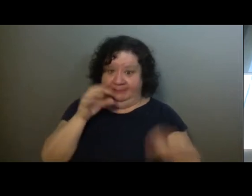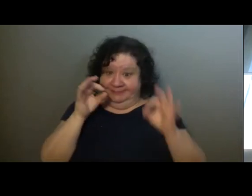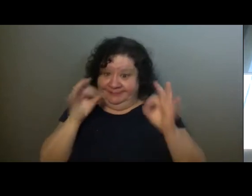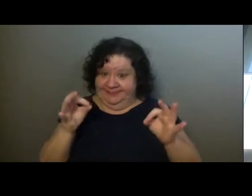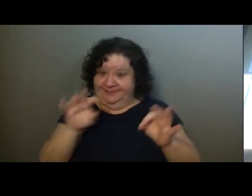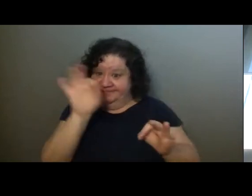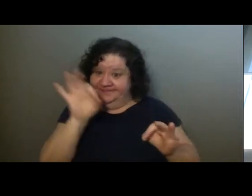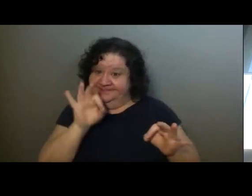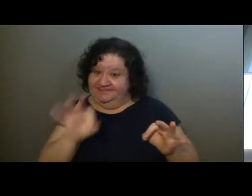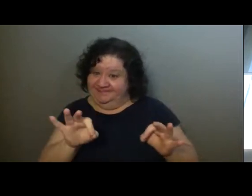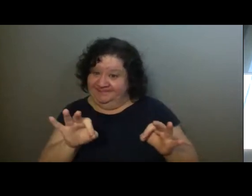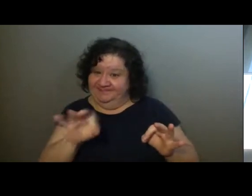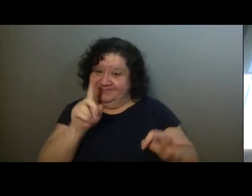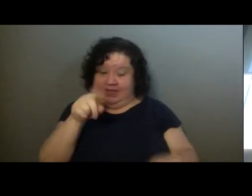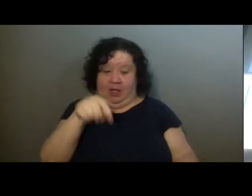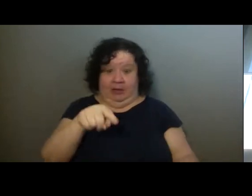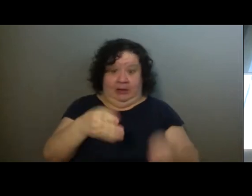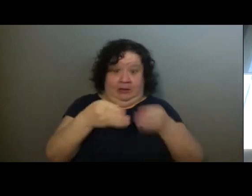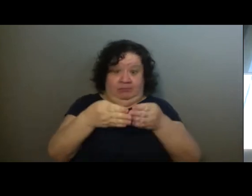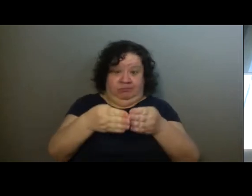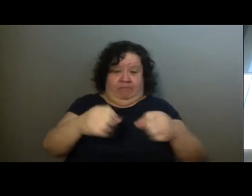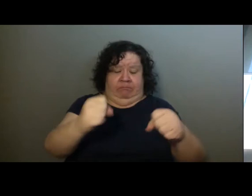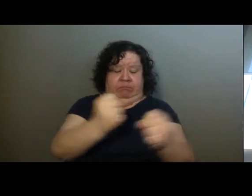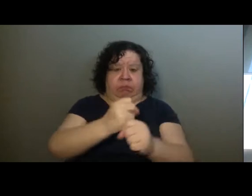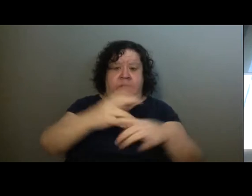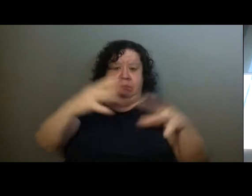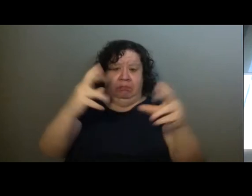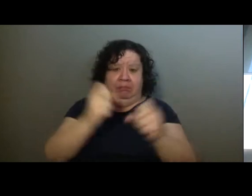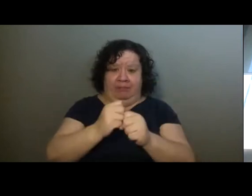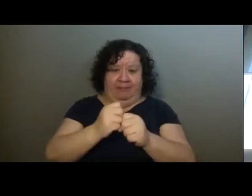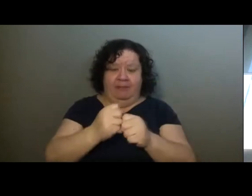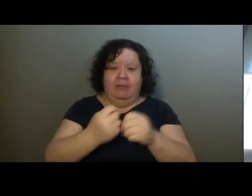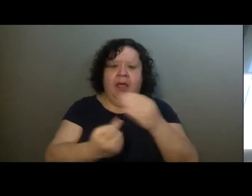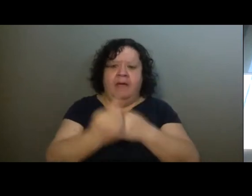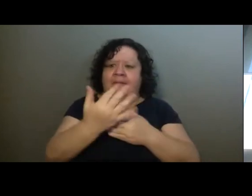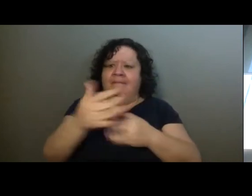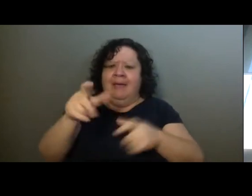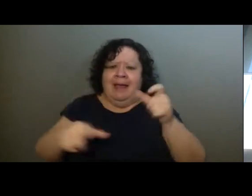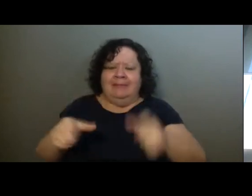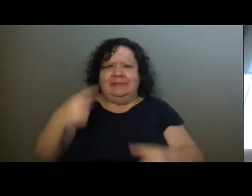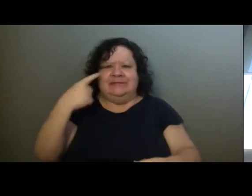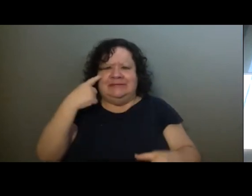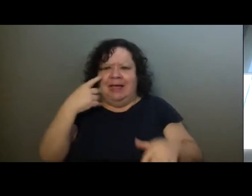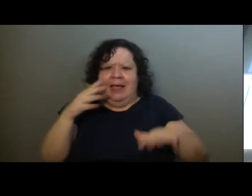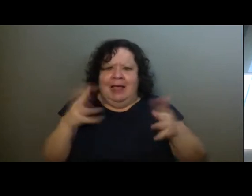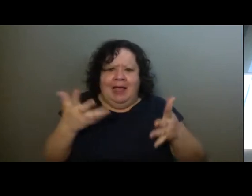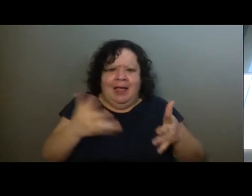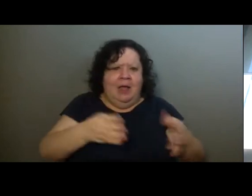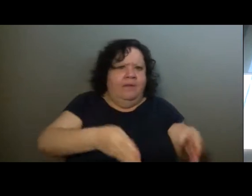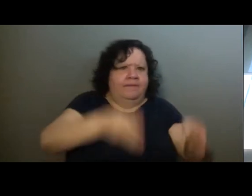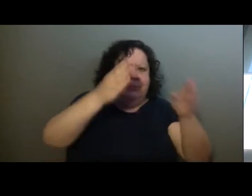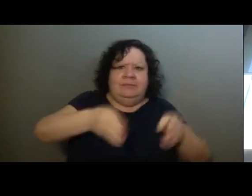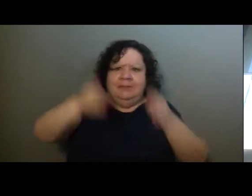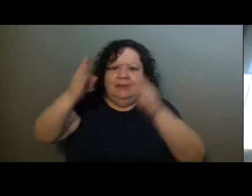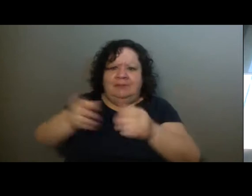reconstruction. Our focus was also, we need to put people in the middle of that recovery process, and that includes,